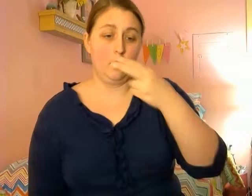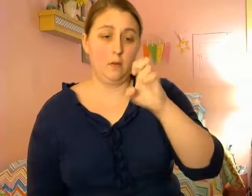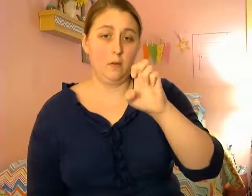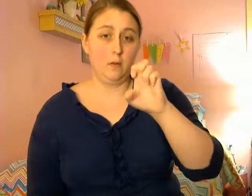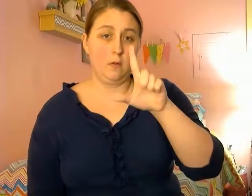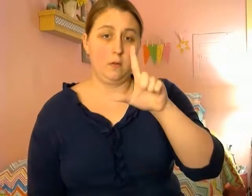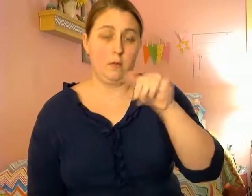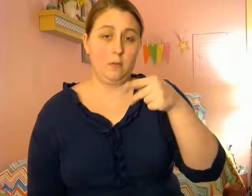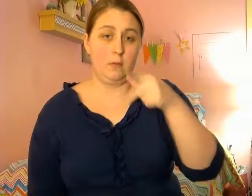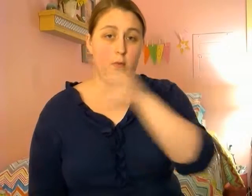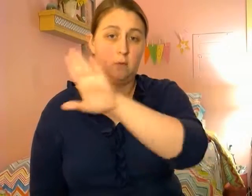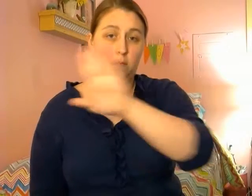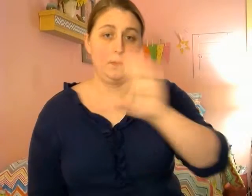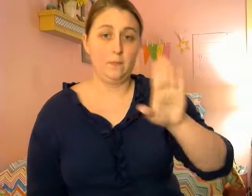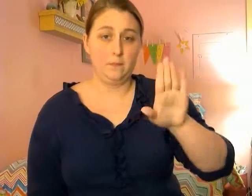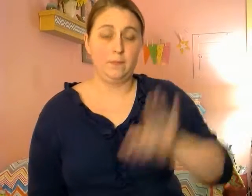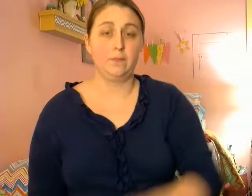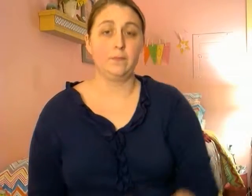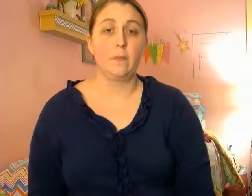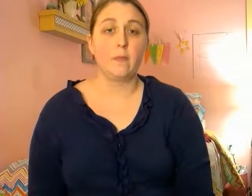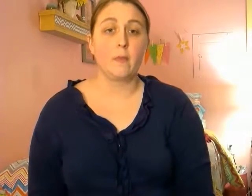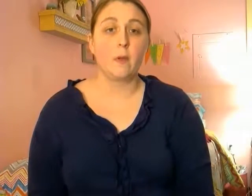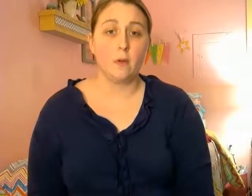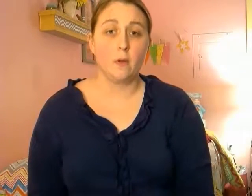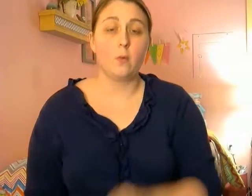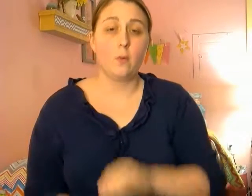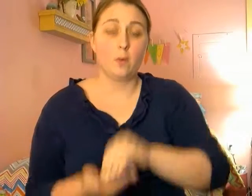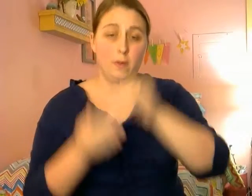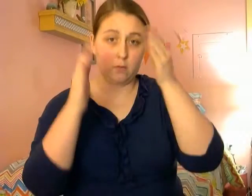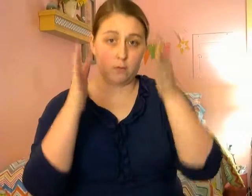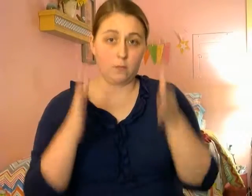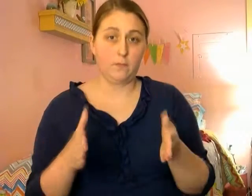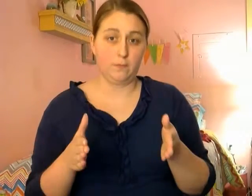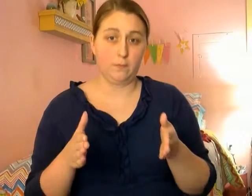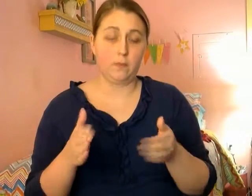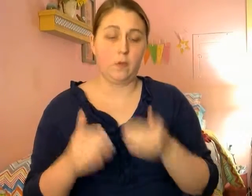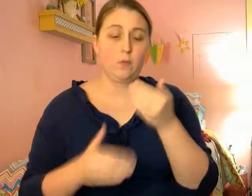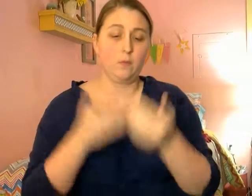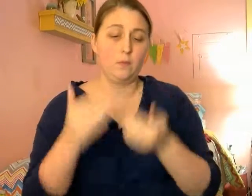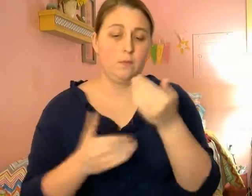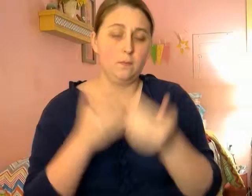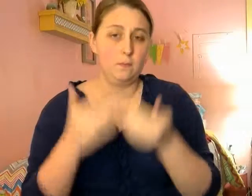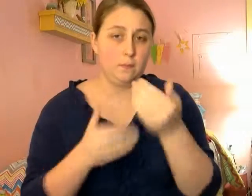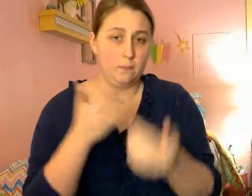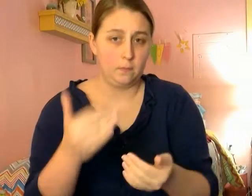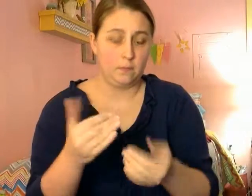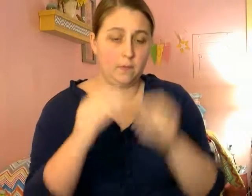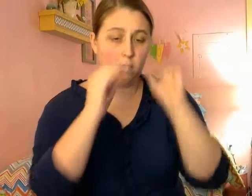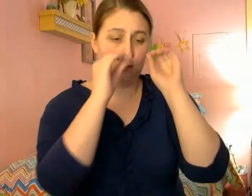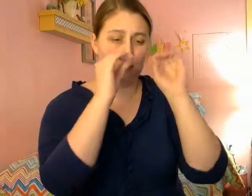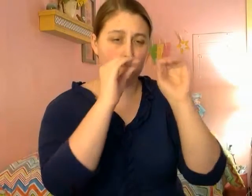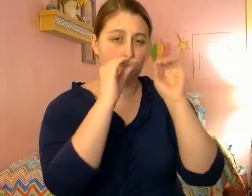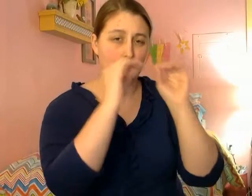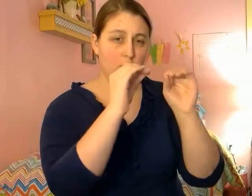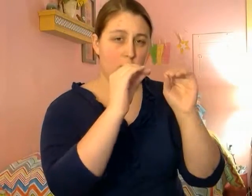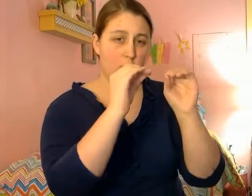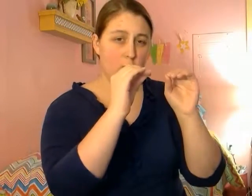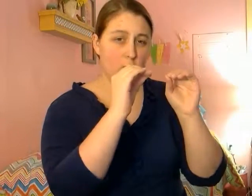when students, in the usual progression of teaching, we have the teacher